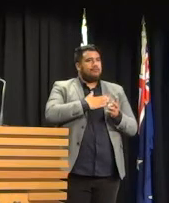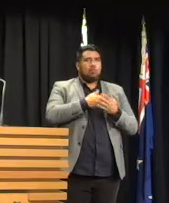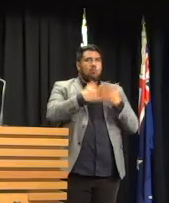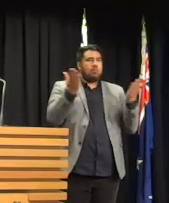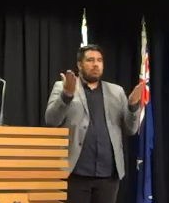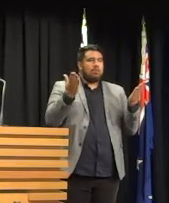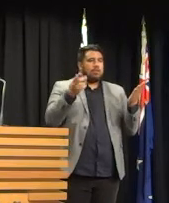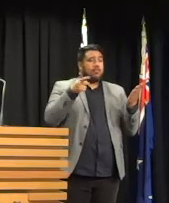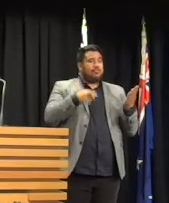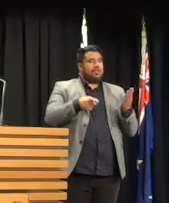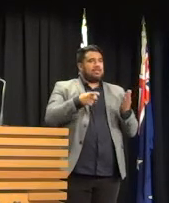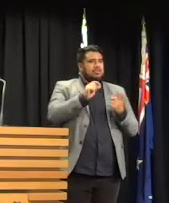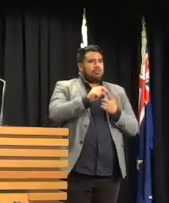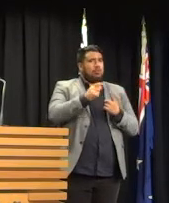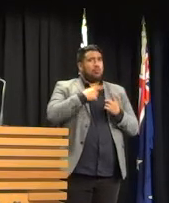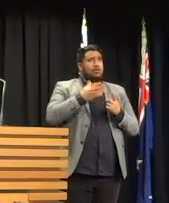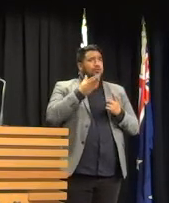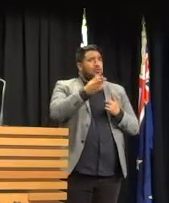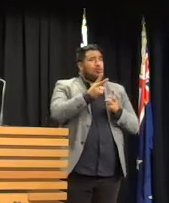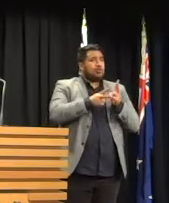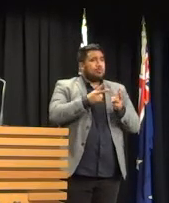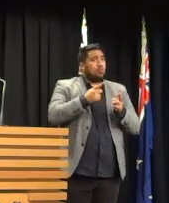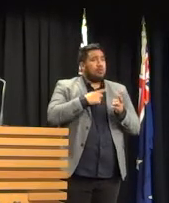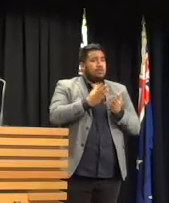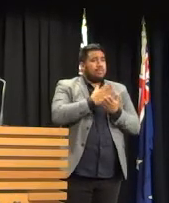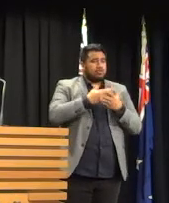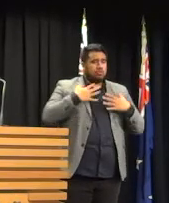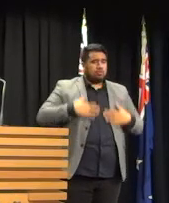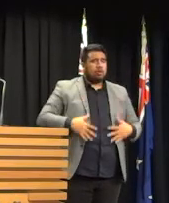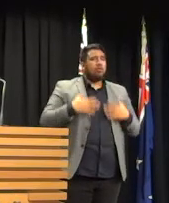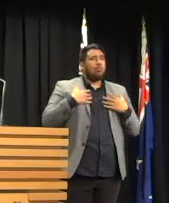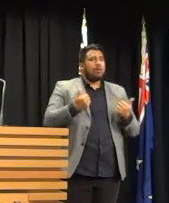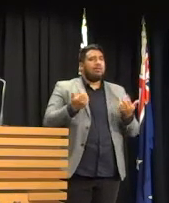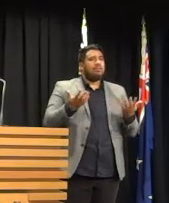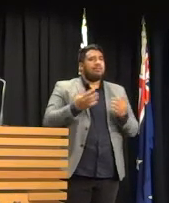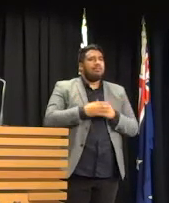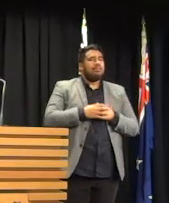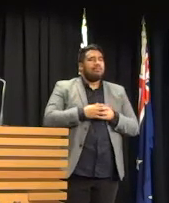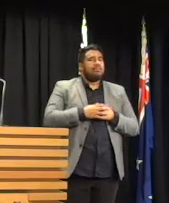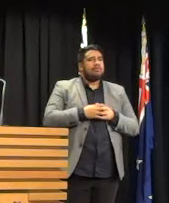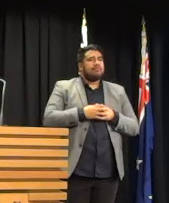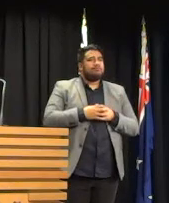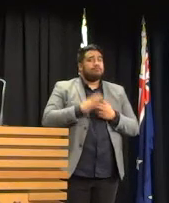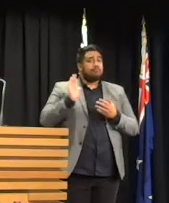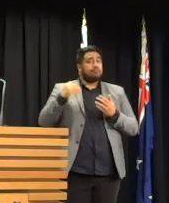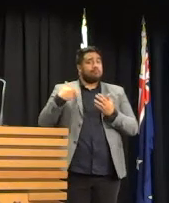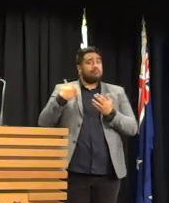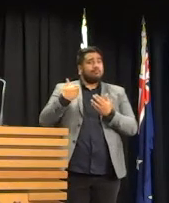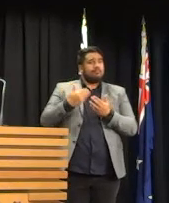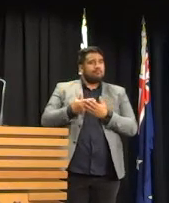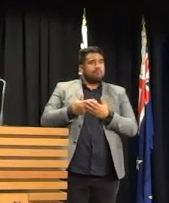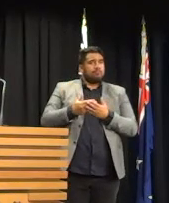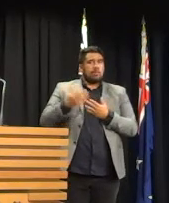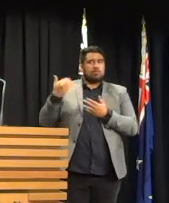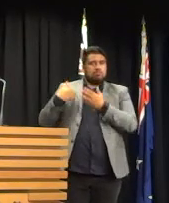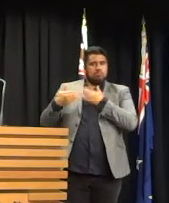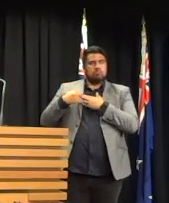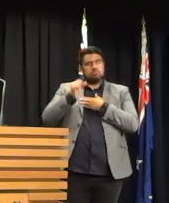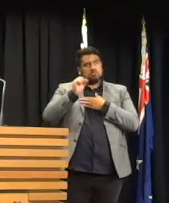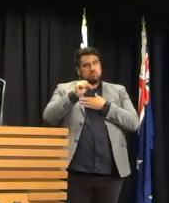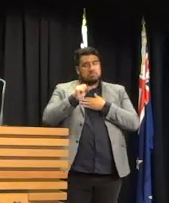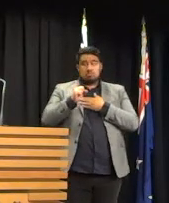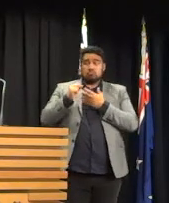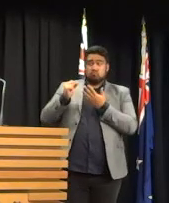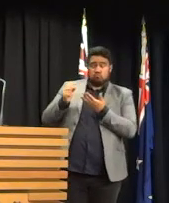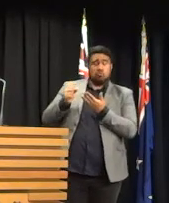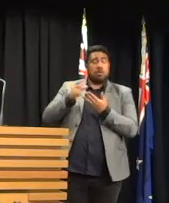That's the whole point that people visit there, is to ensure that they are well. To date, I've had reassurances that people's